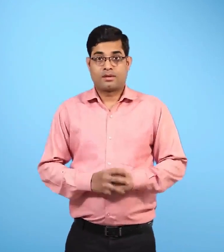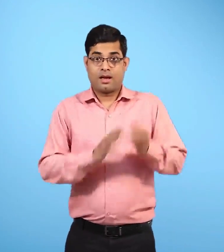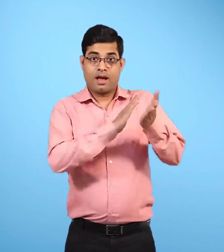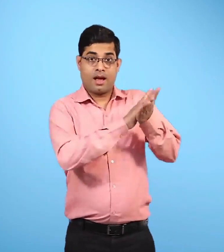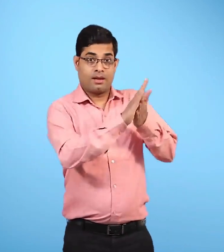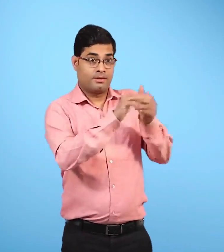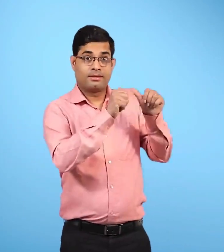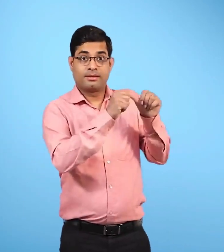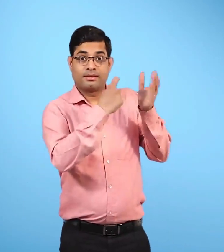Harsh Shrivastava.